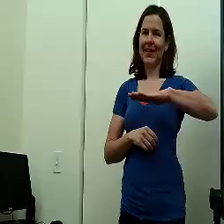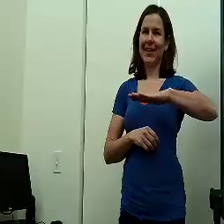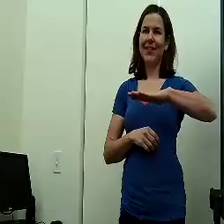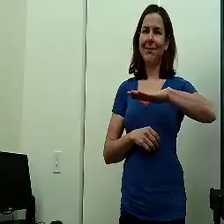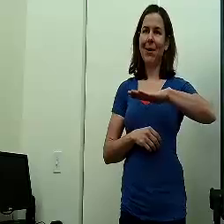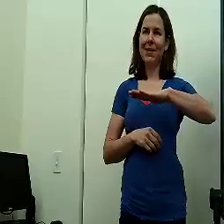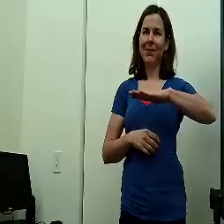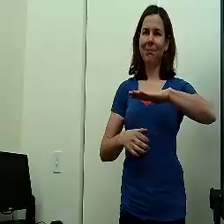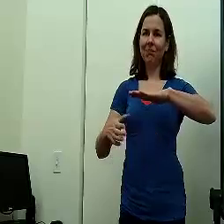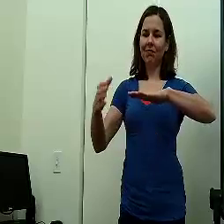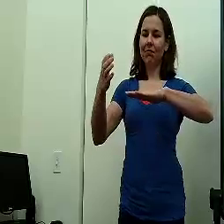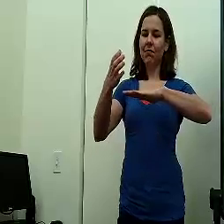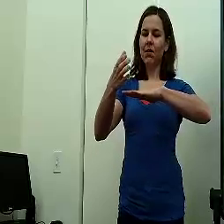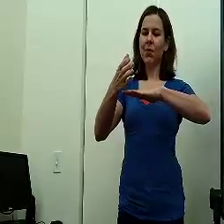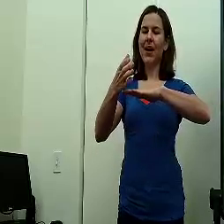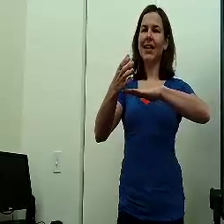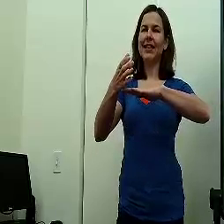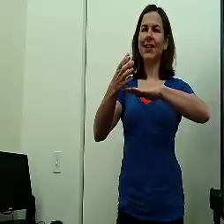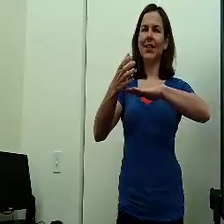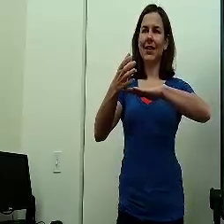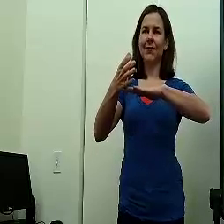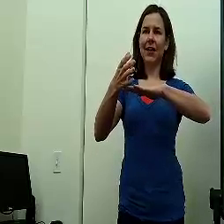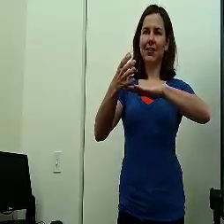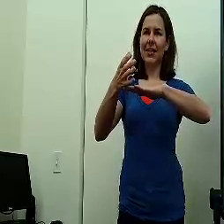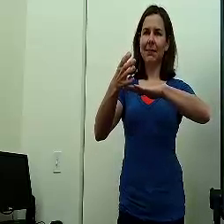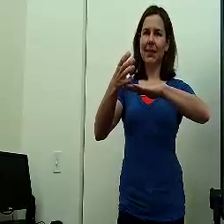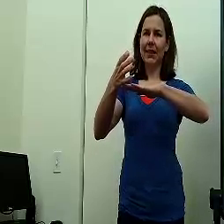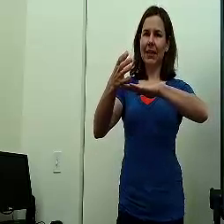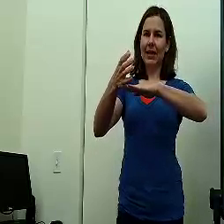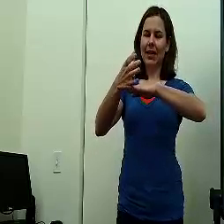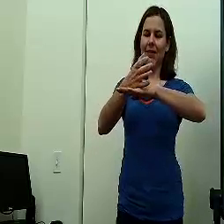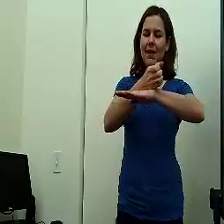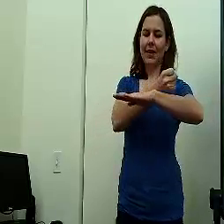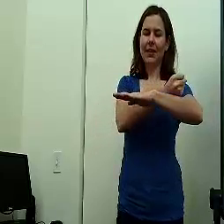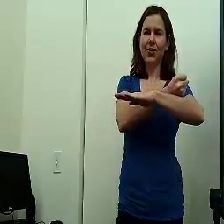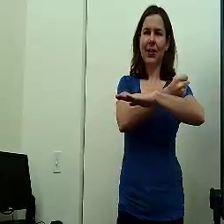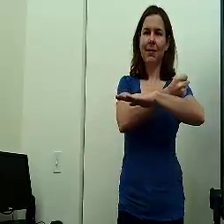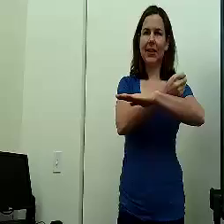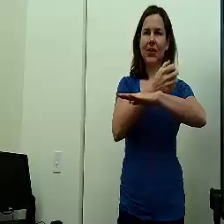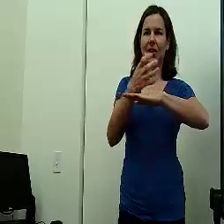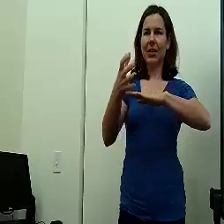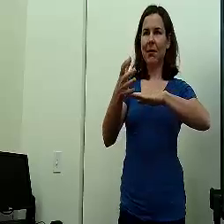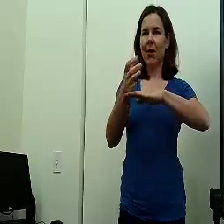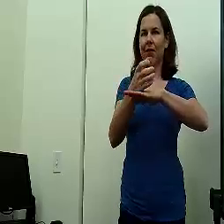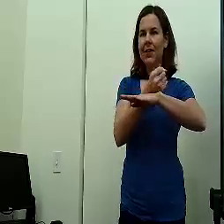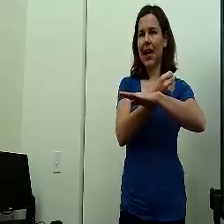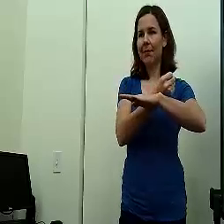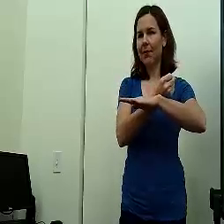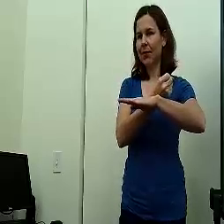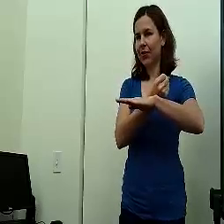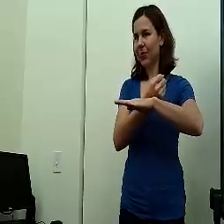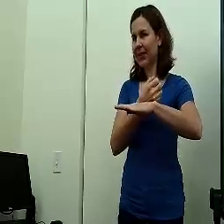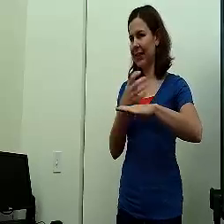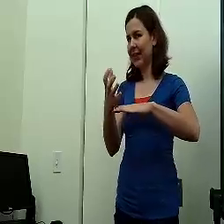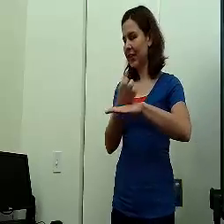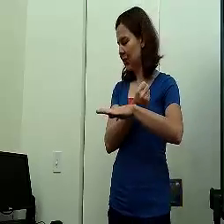Left hand palm down. Right hand starts at the fingertips and then scrapes the cream off the top towards your wrist.